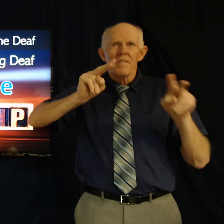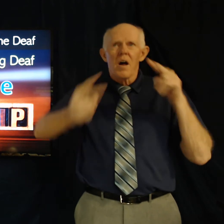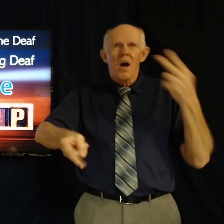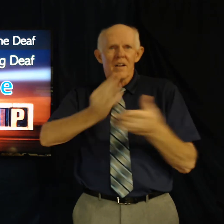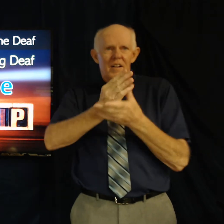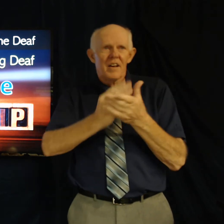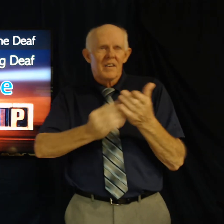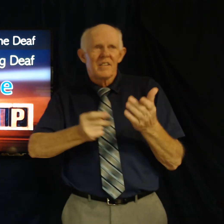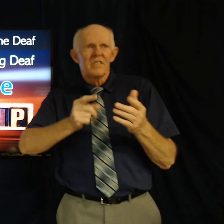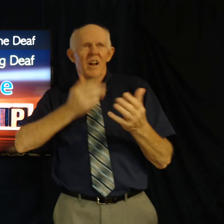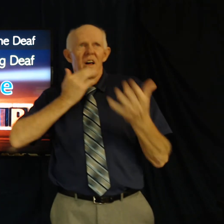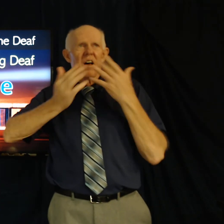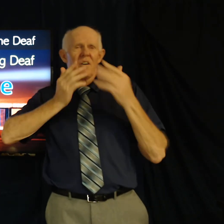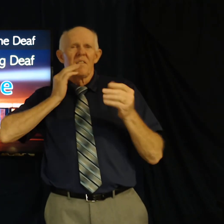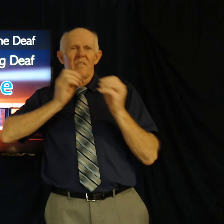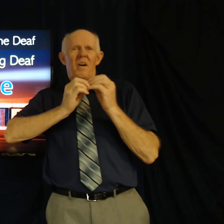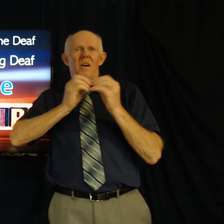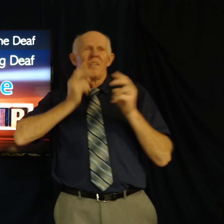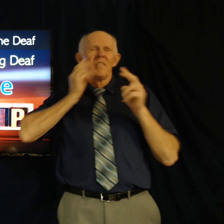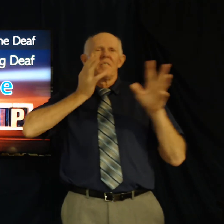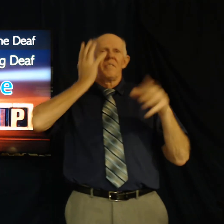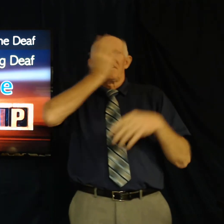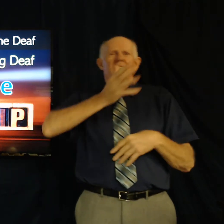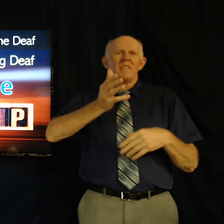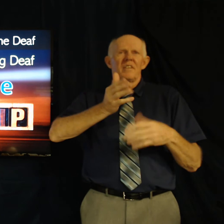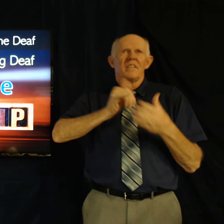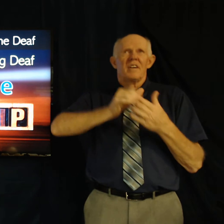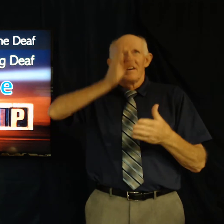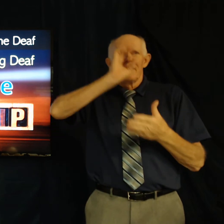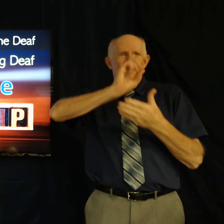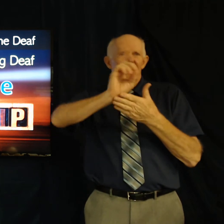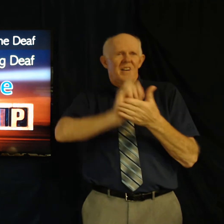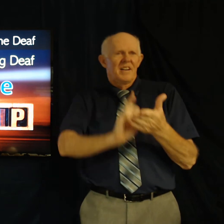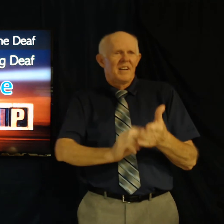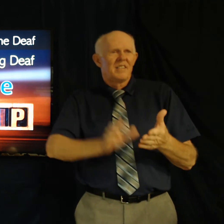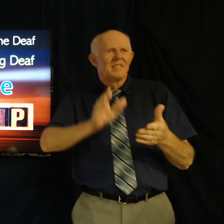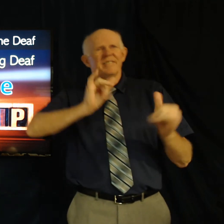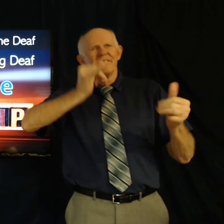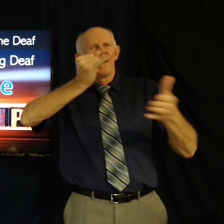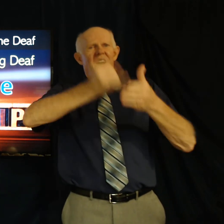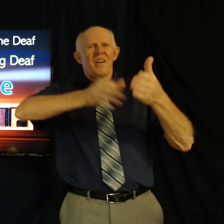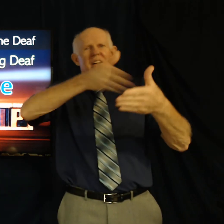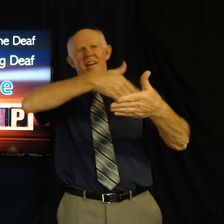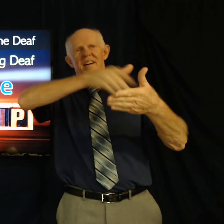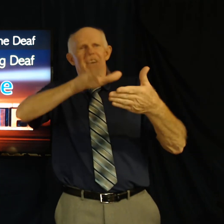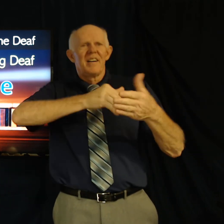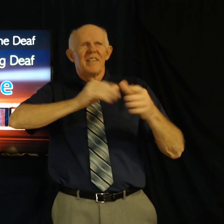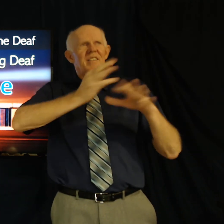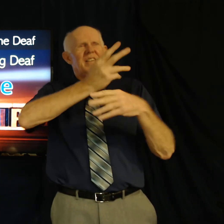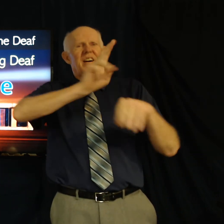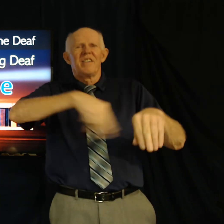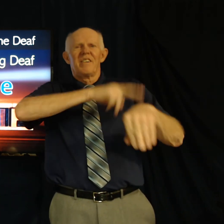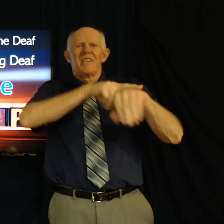Food and leaves will start falling, change colors in fall. Ooh, pretty design when they change colors. It'll be like a